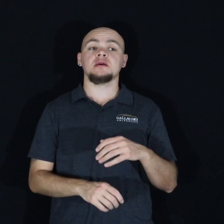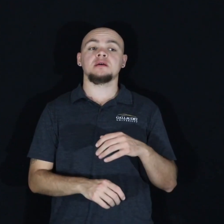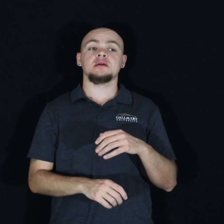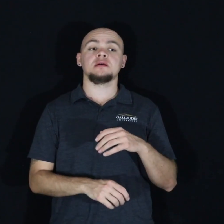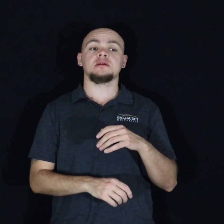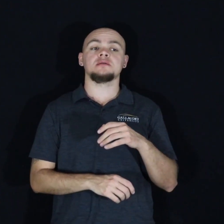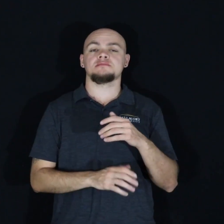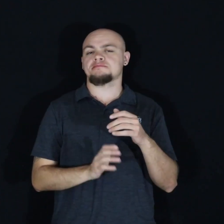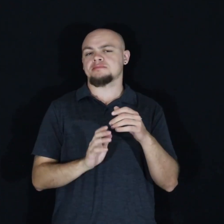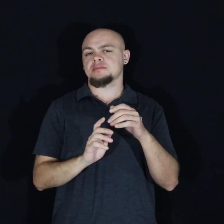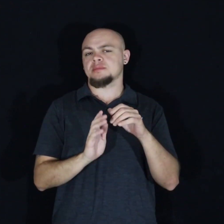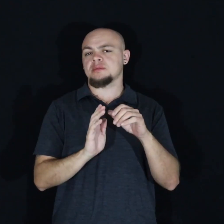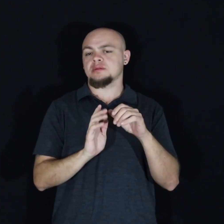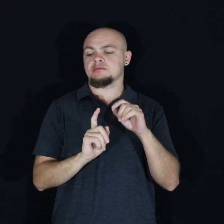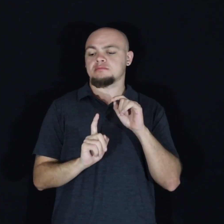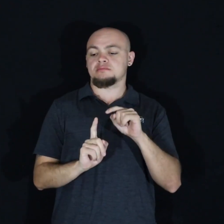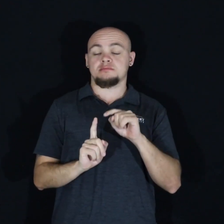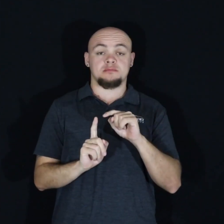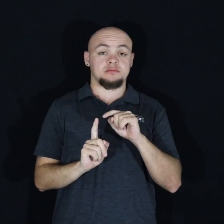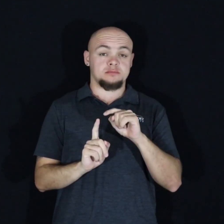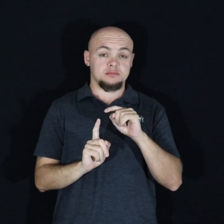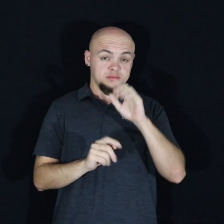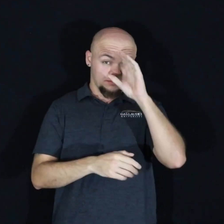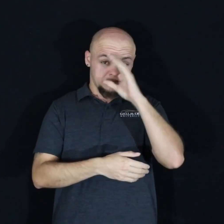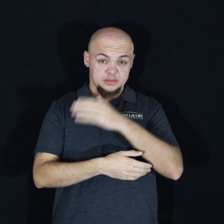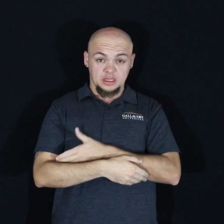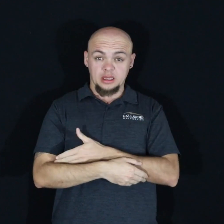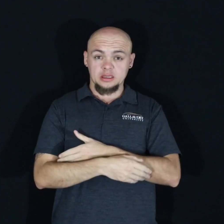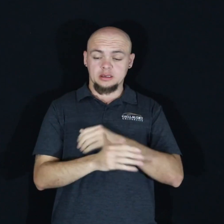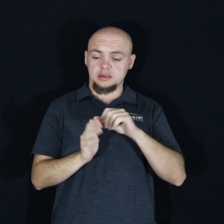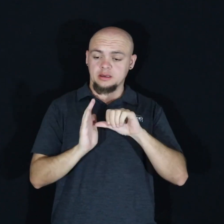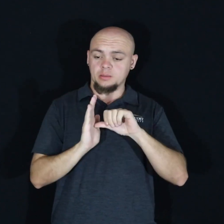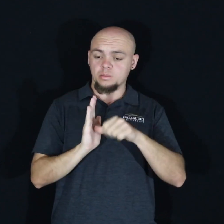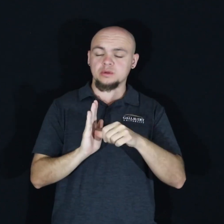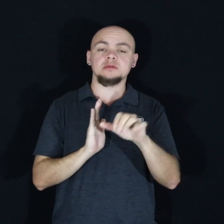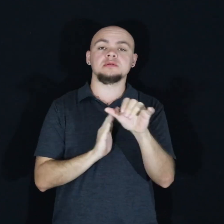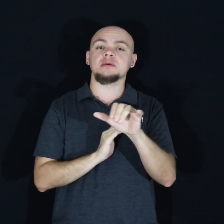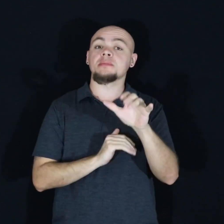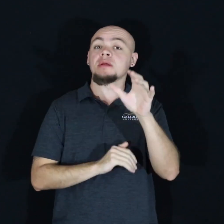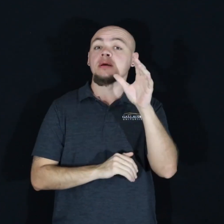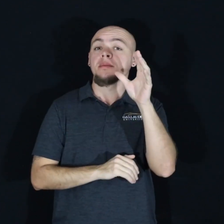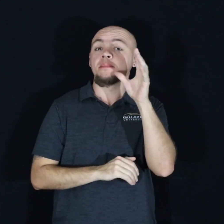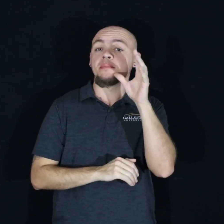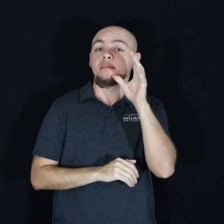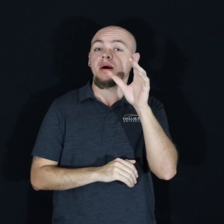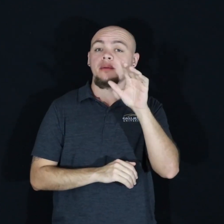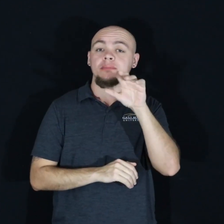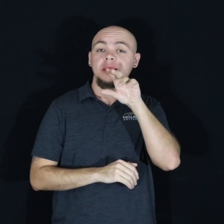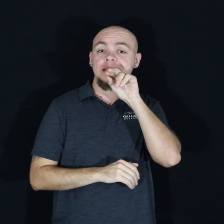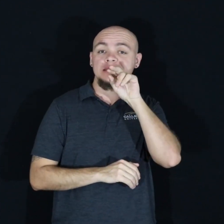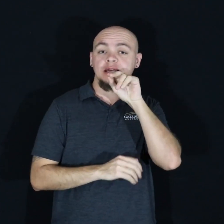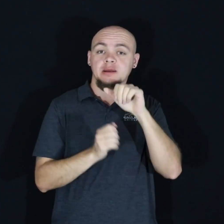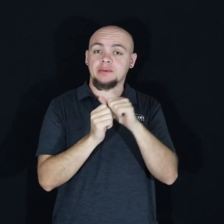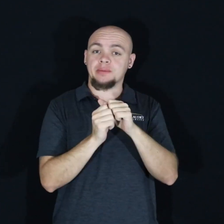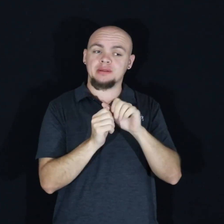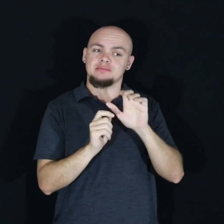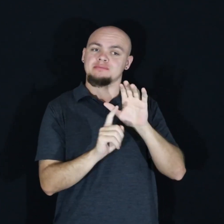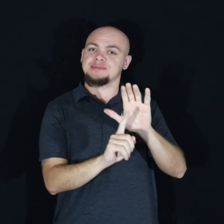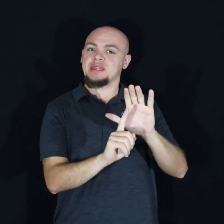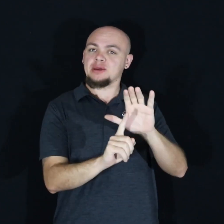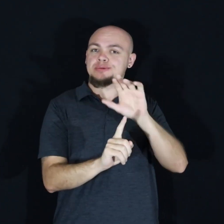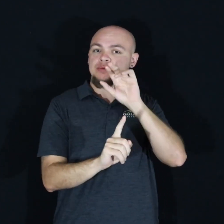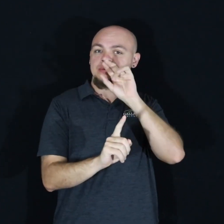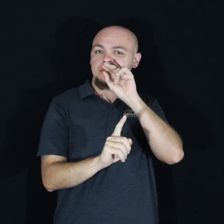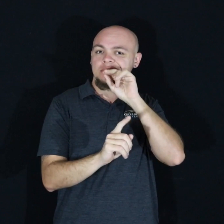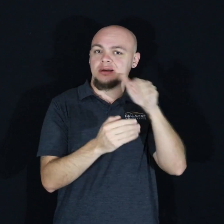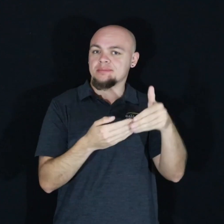It imprinted on him like mommy duck does to its duckling.